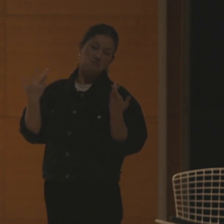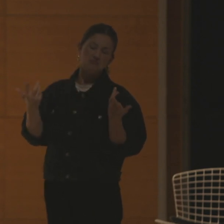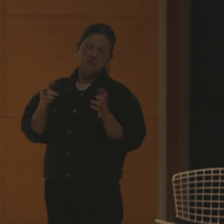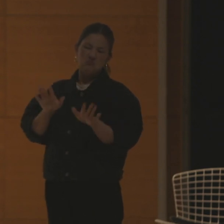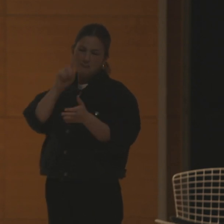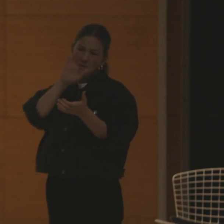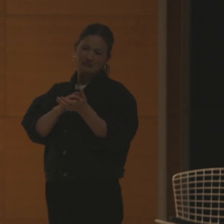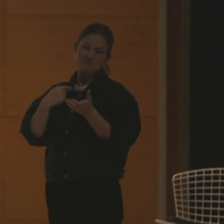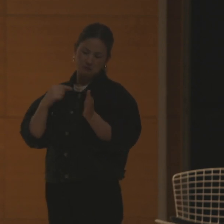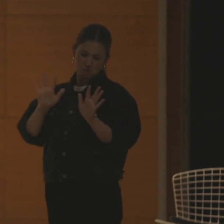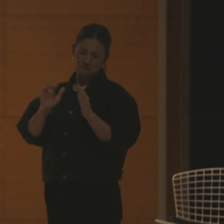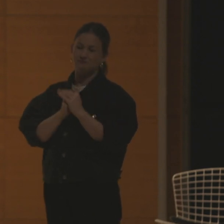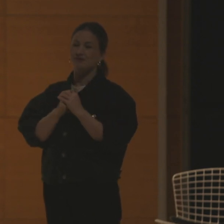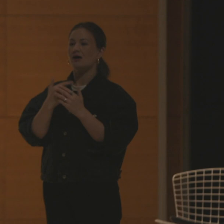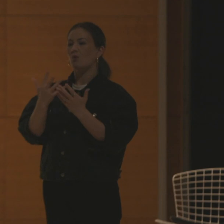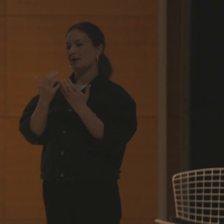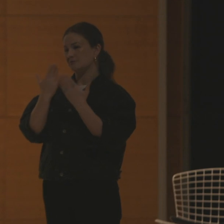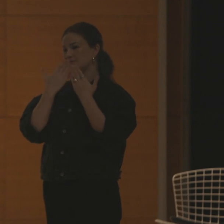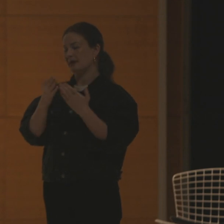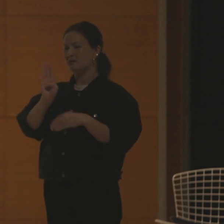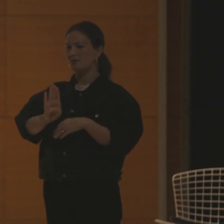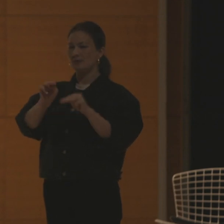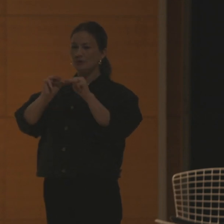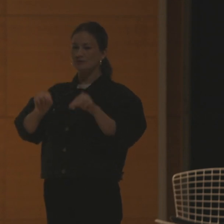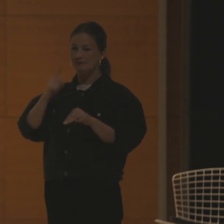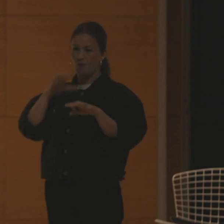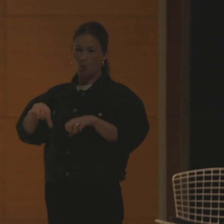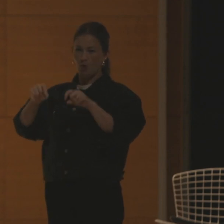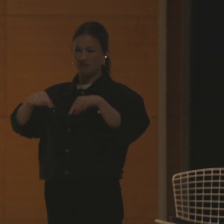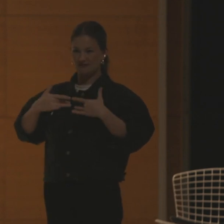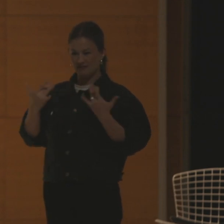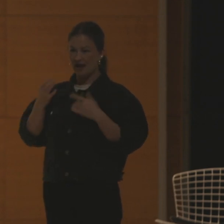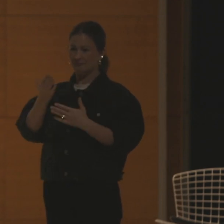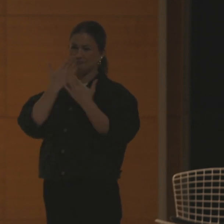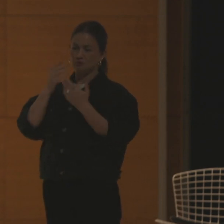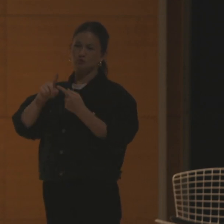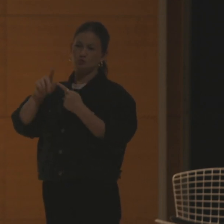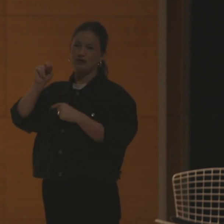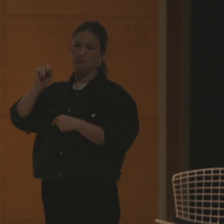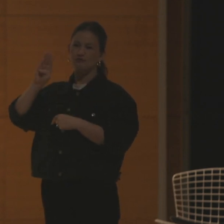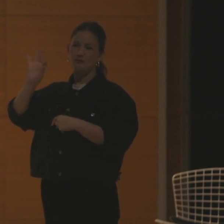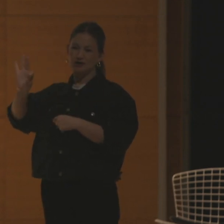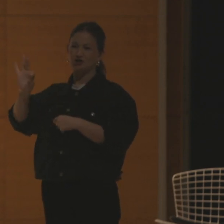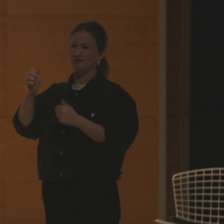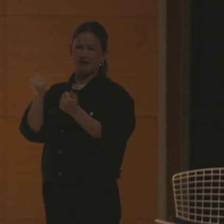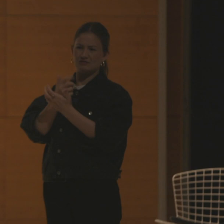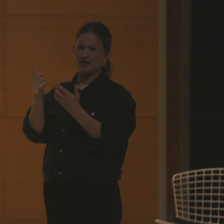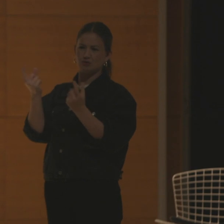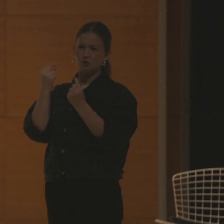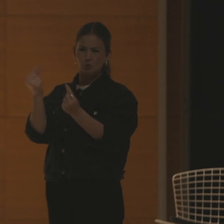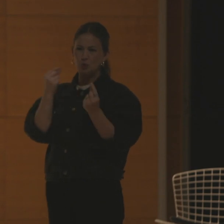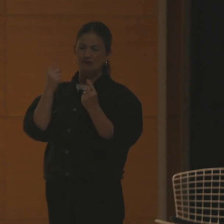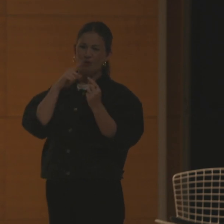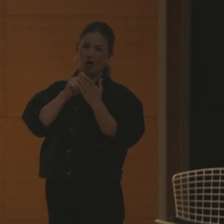I also have to give a huge thanks to the Brooklyn Museum for hosting us all tonight, and a huge thanks to the National Book Foundation for everything they do and offer for writers